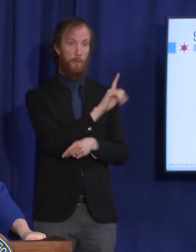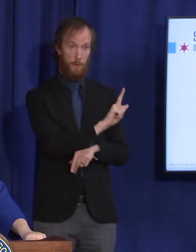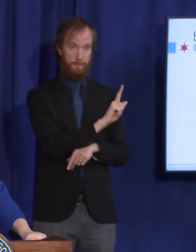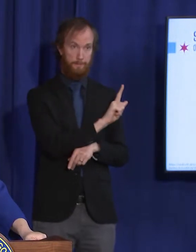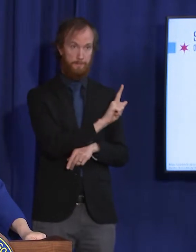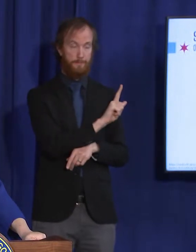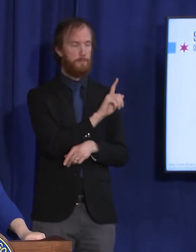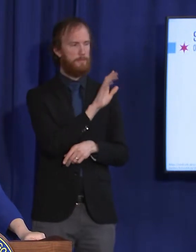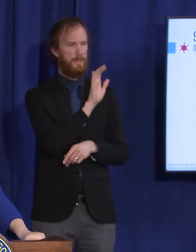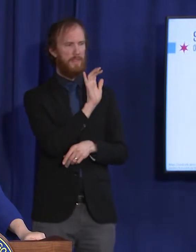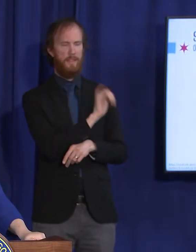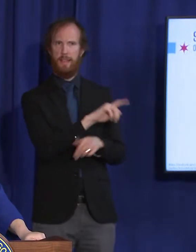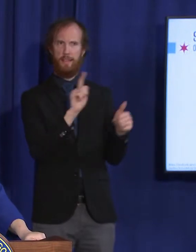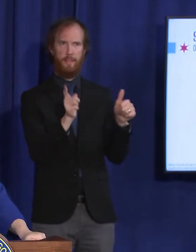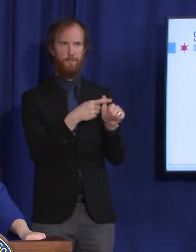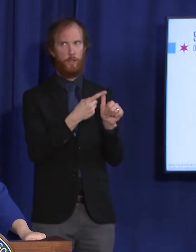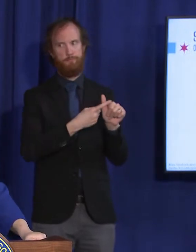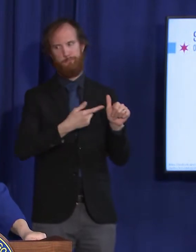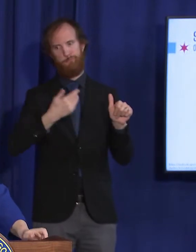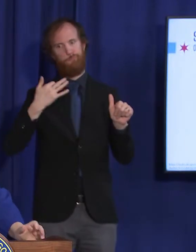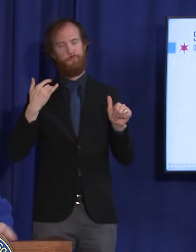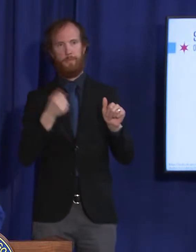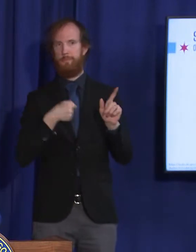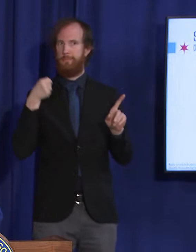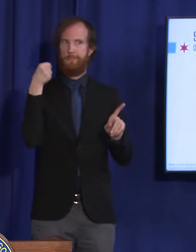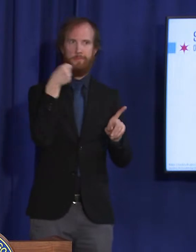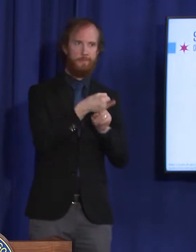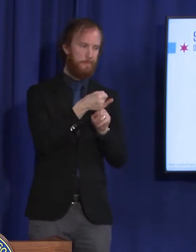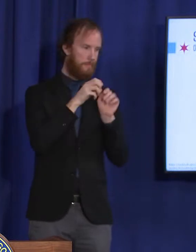is the one that hit us through the surge, is still about